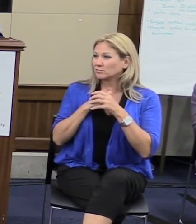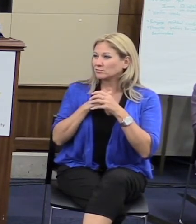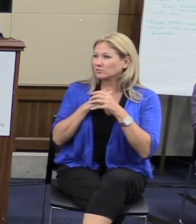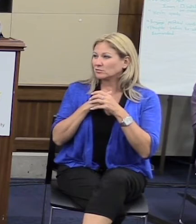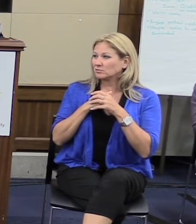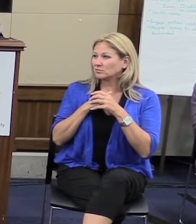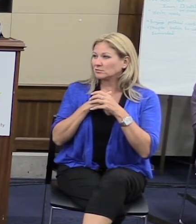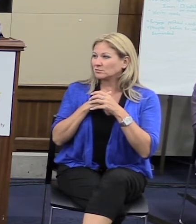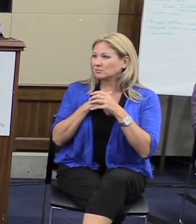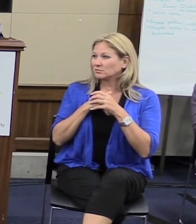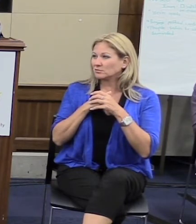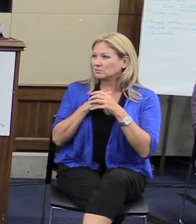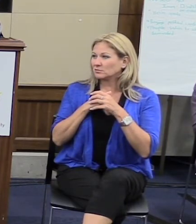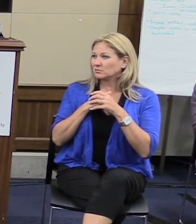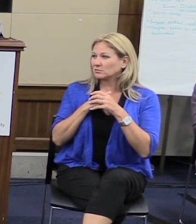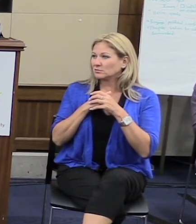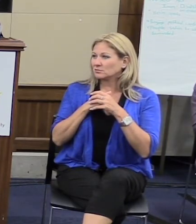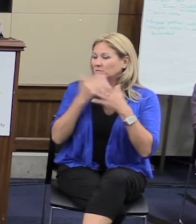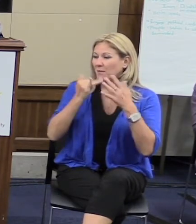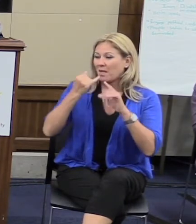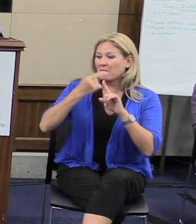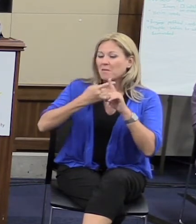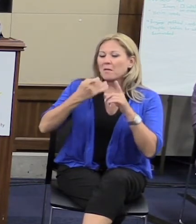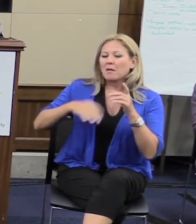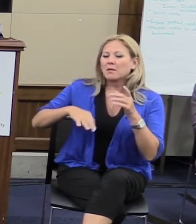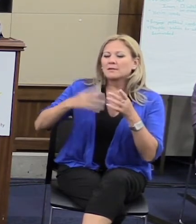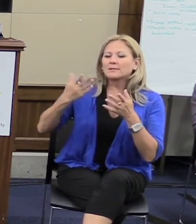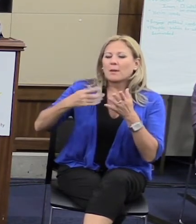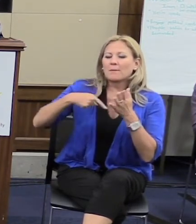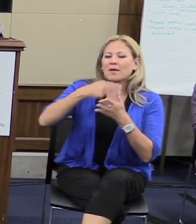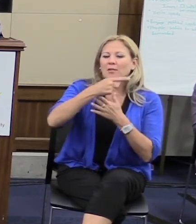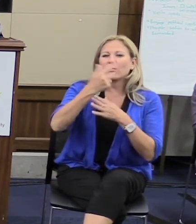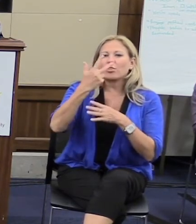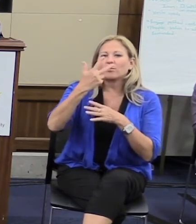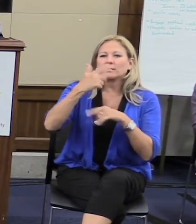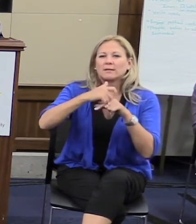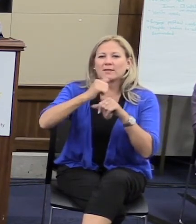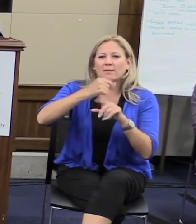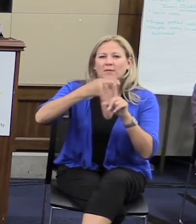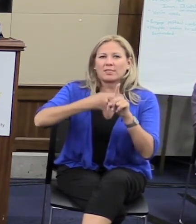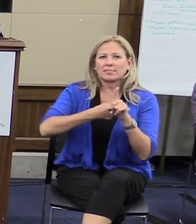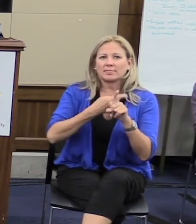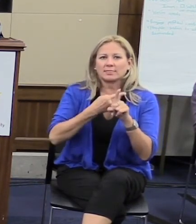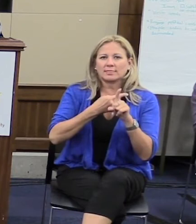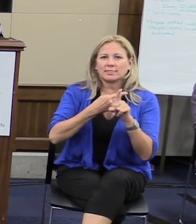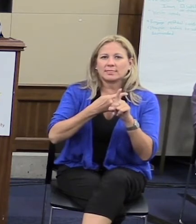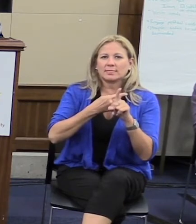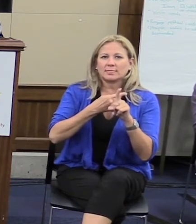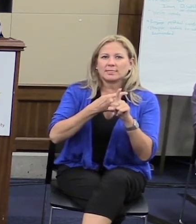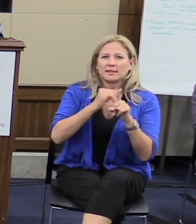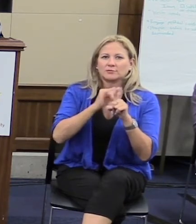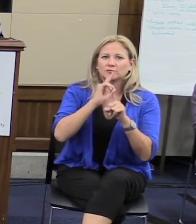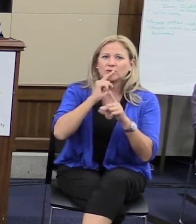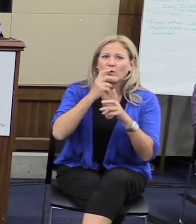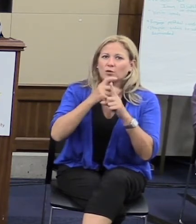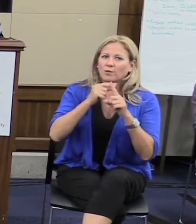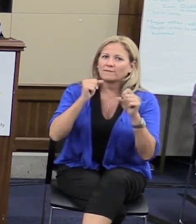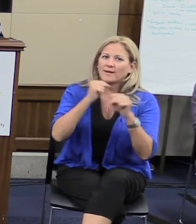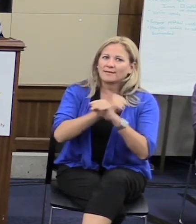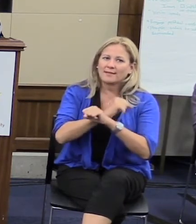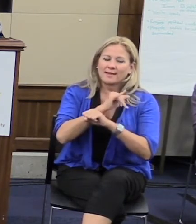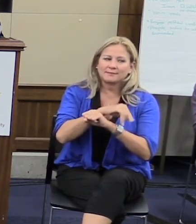that, maybe that month that they got paid 3 times, right, a third pay period, that's really hard to fight.